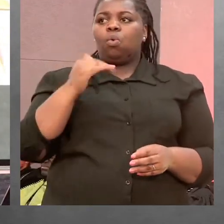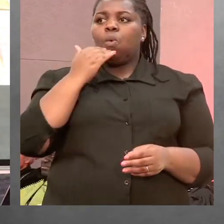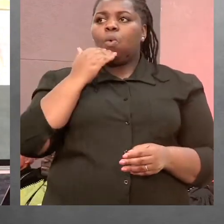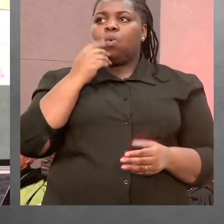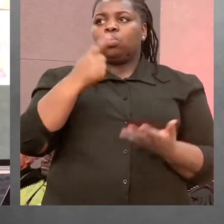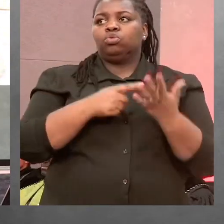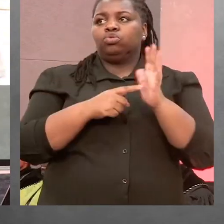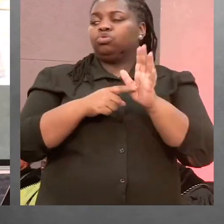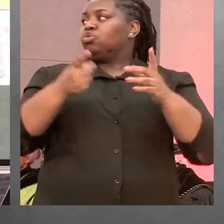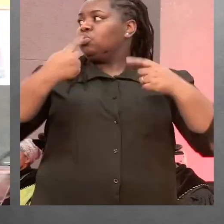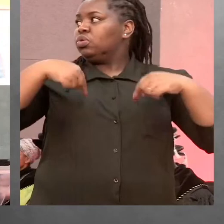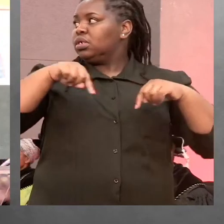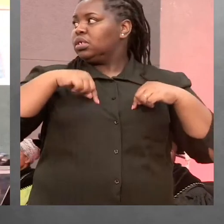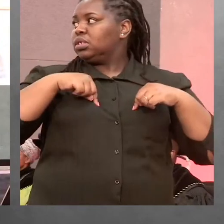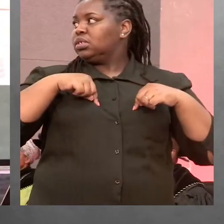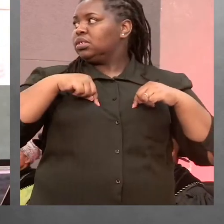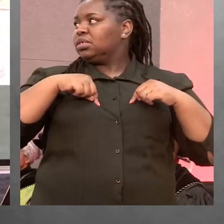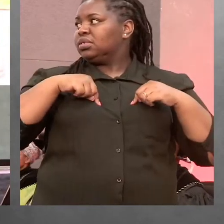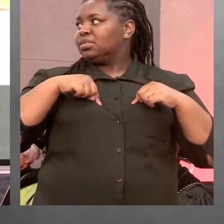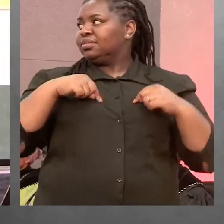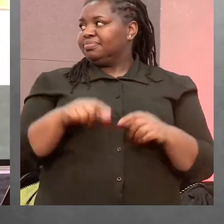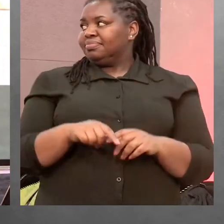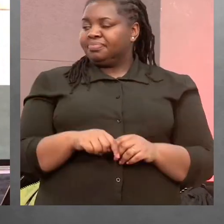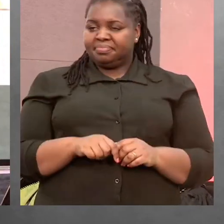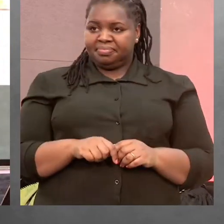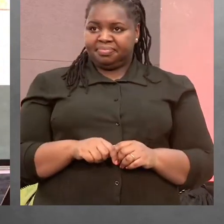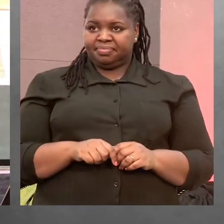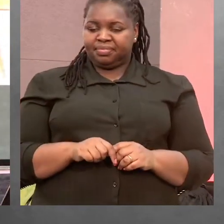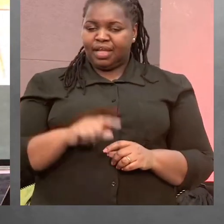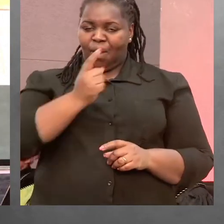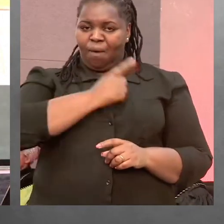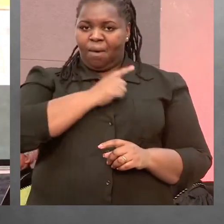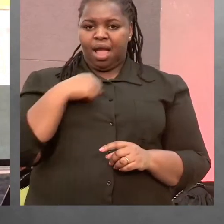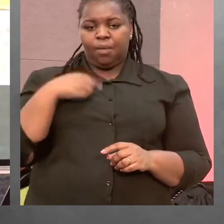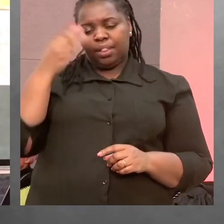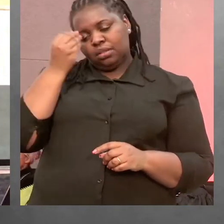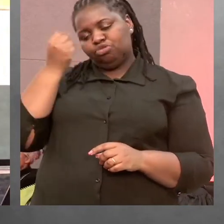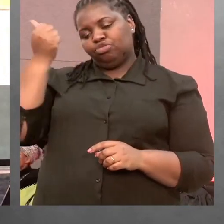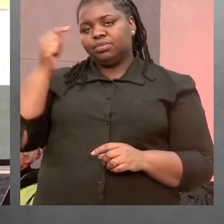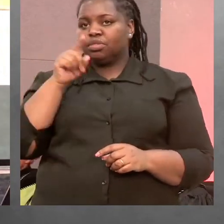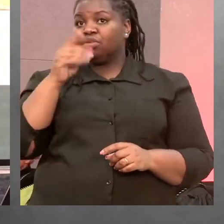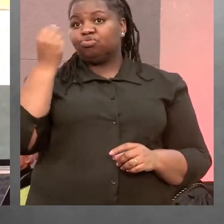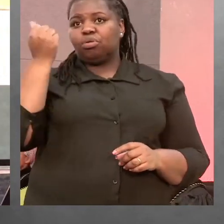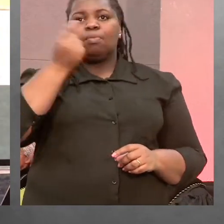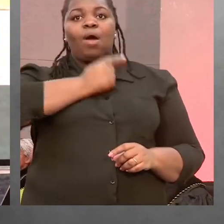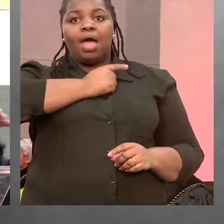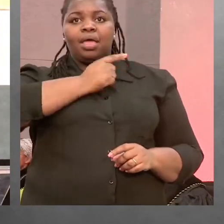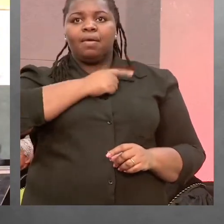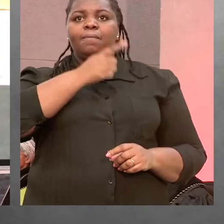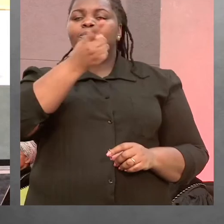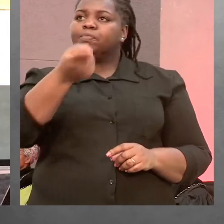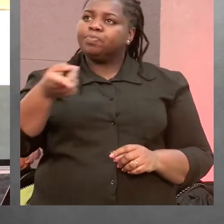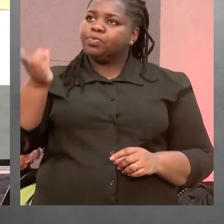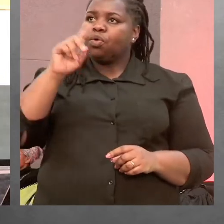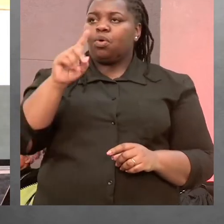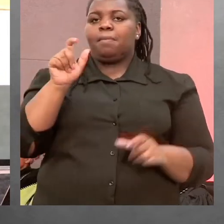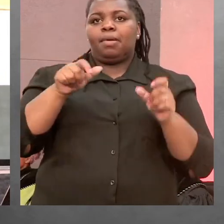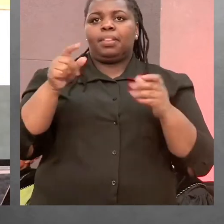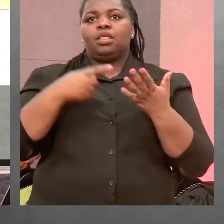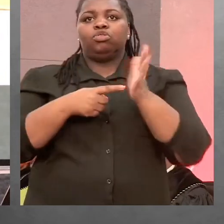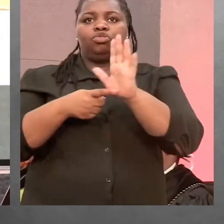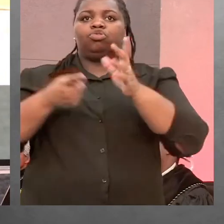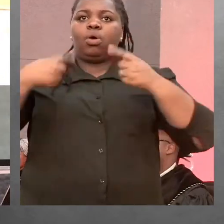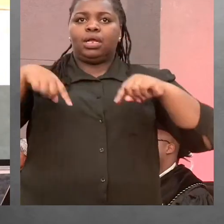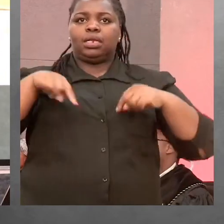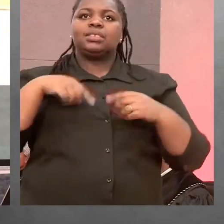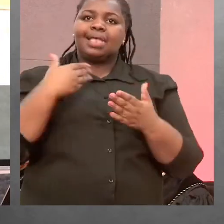showed us, I mean, but why we could dream those dreams is because there were those trailblazers who showed us that